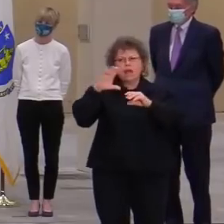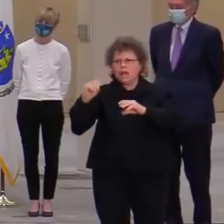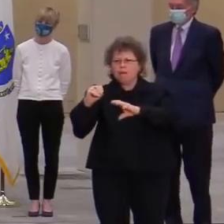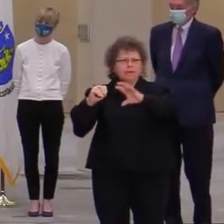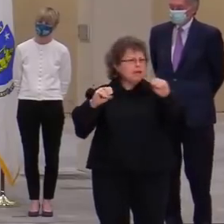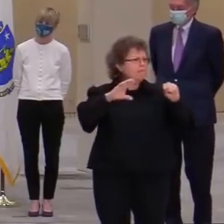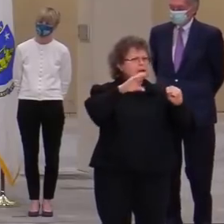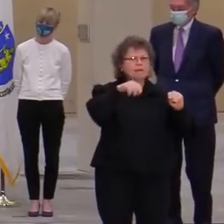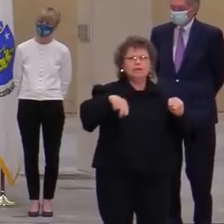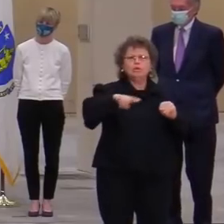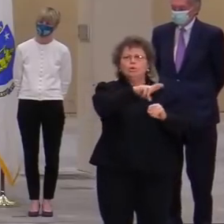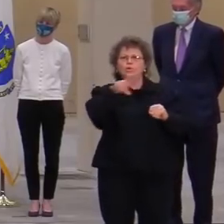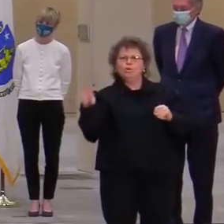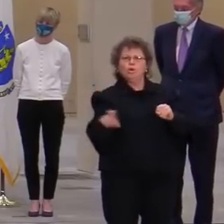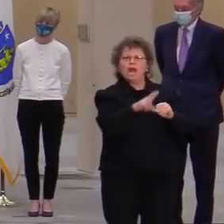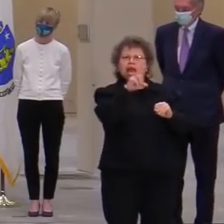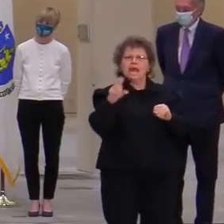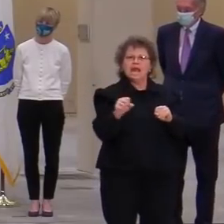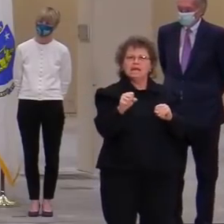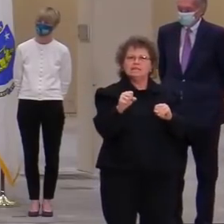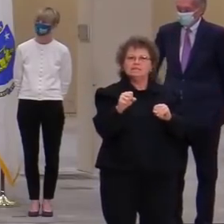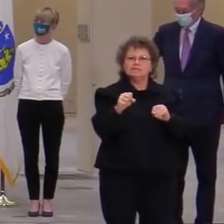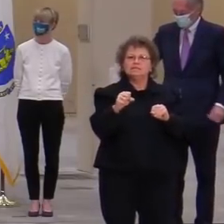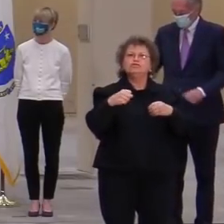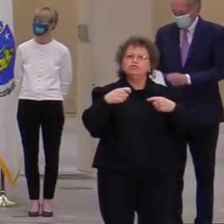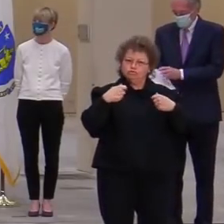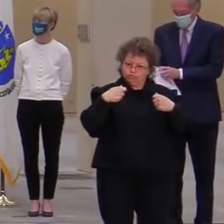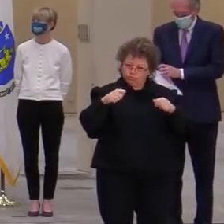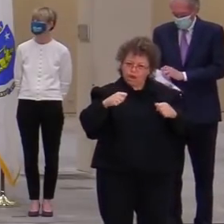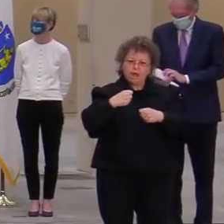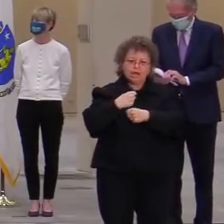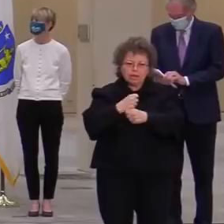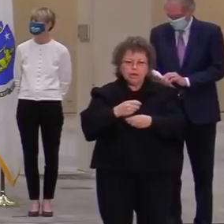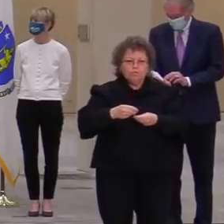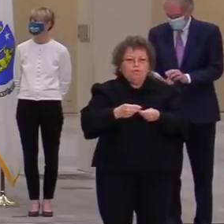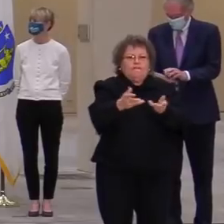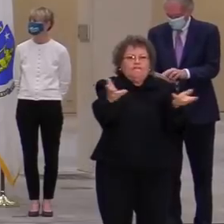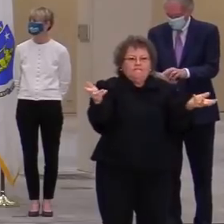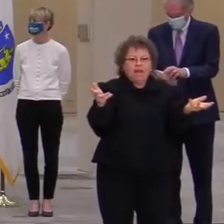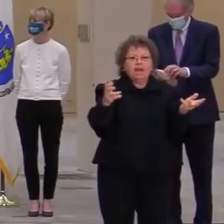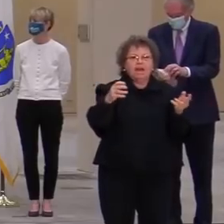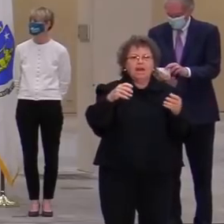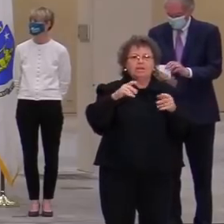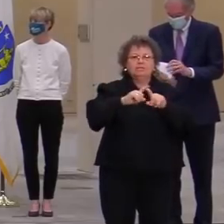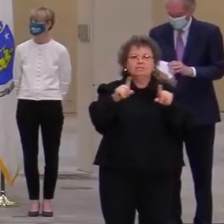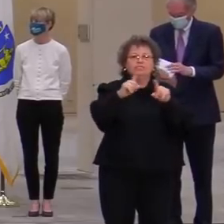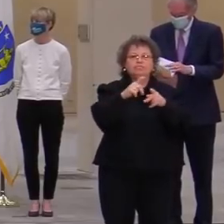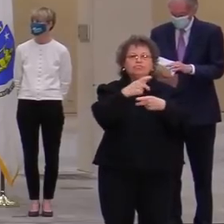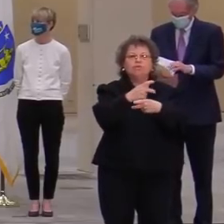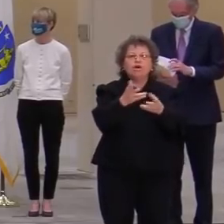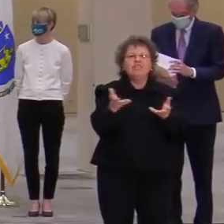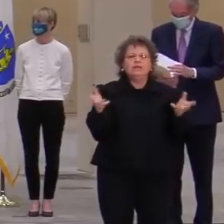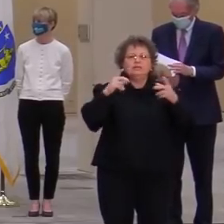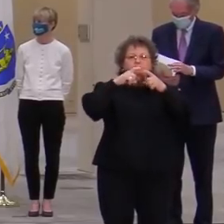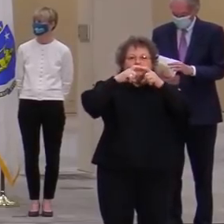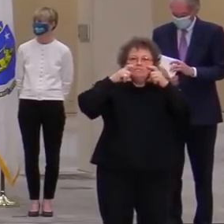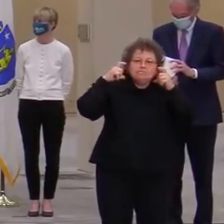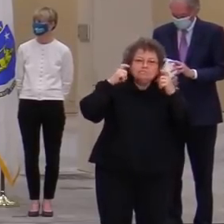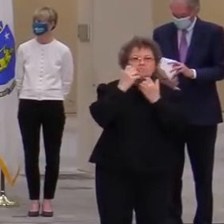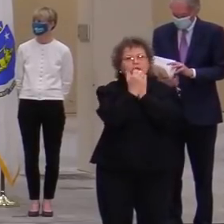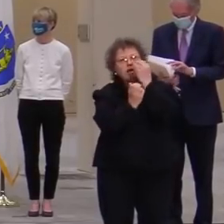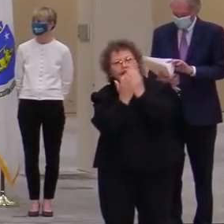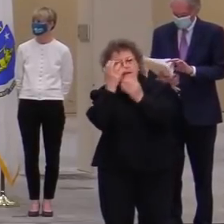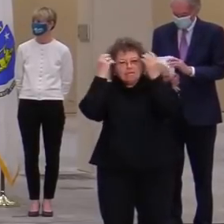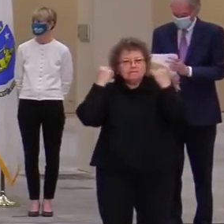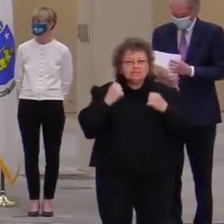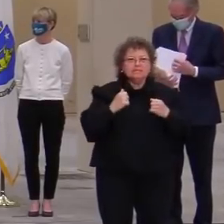United States that are trying to provide the product for the protection of United States citizens. That can't happen if